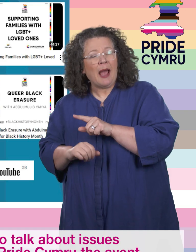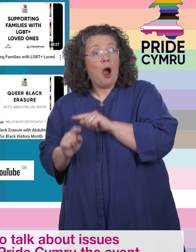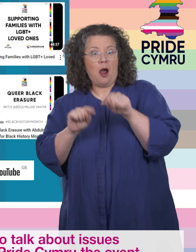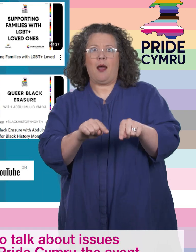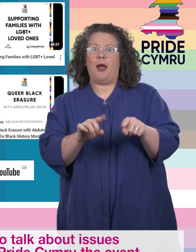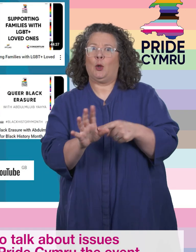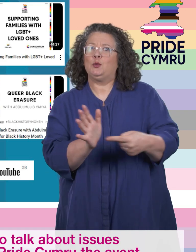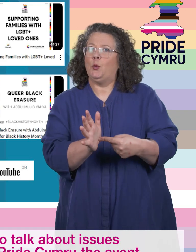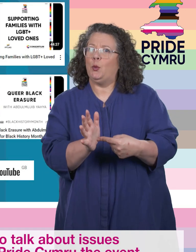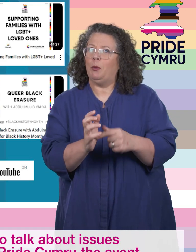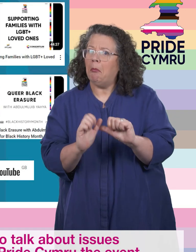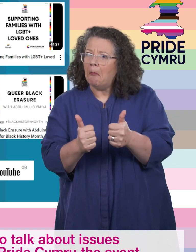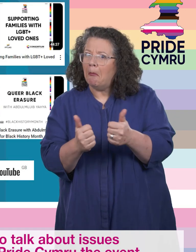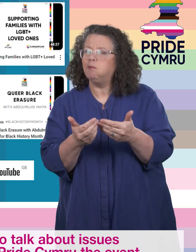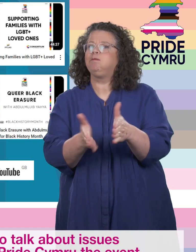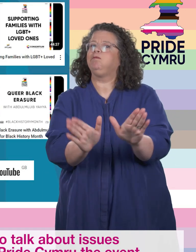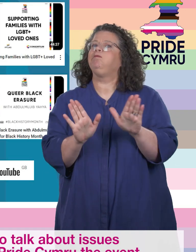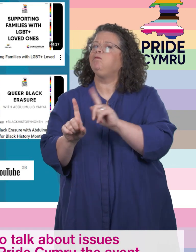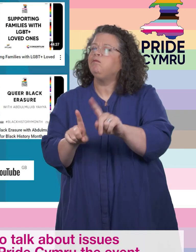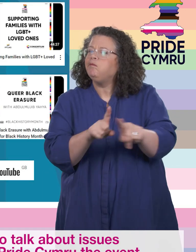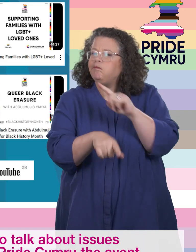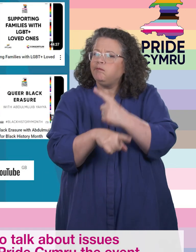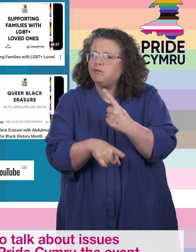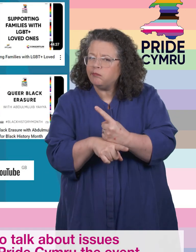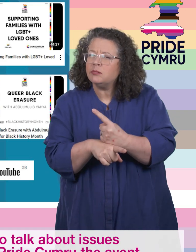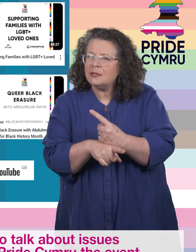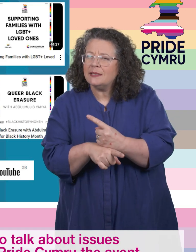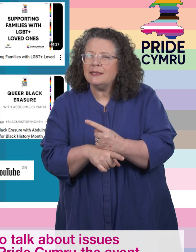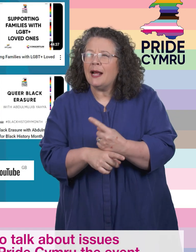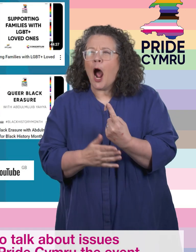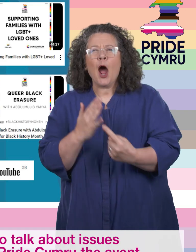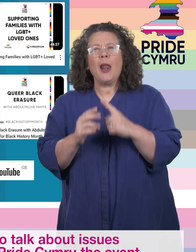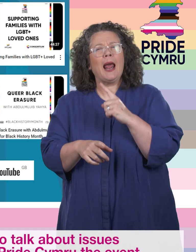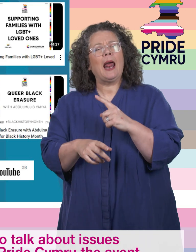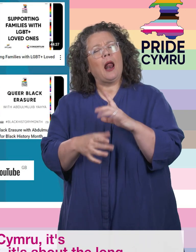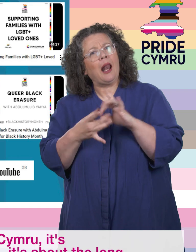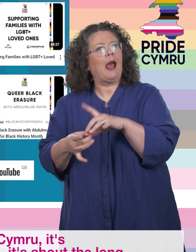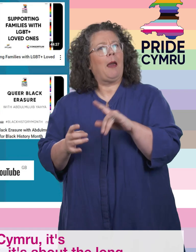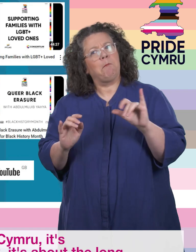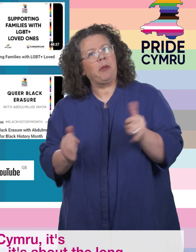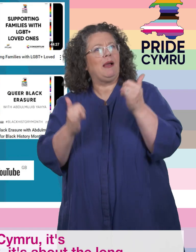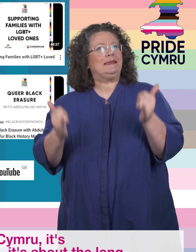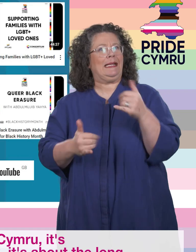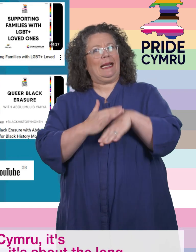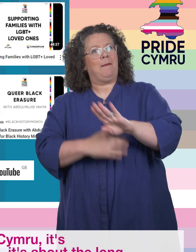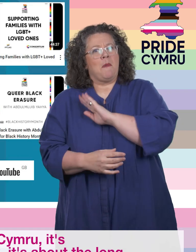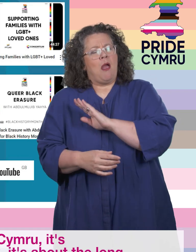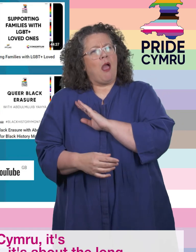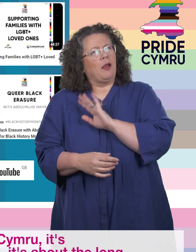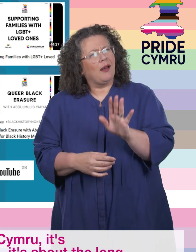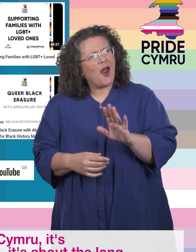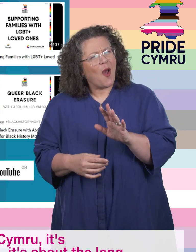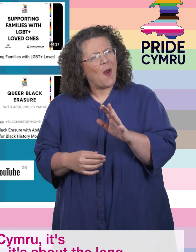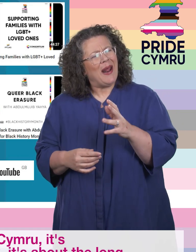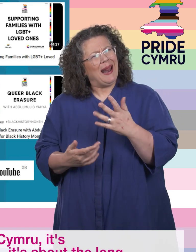about issues that may not be able to fit neatly into Pride Cymru, the event. So when you think of Pride Cymru, it's not just